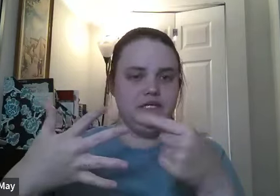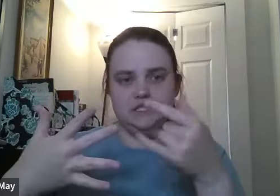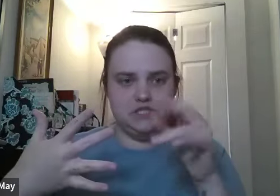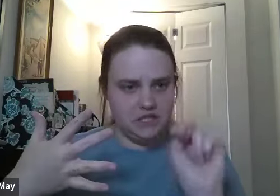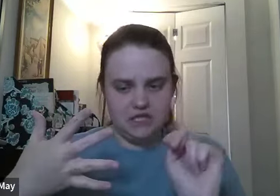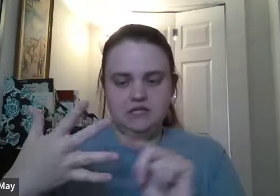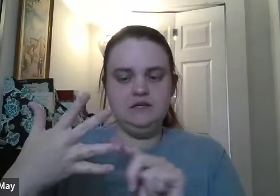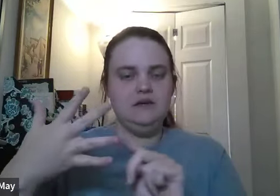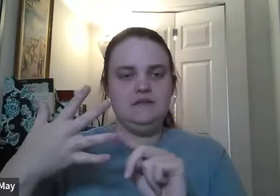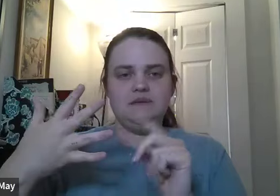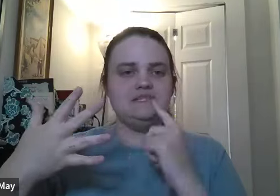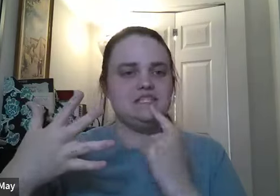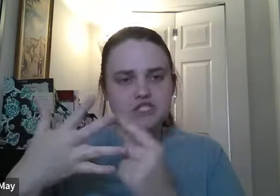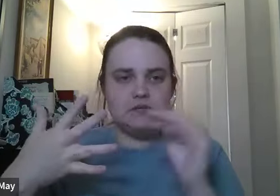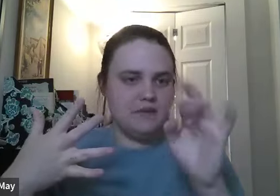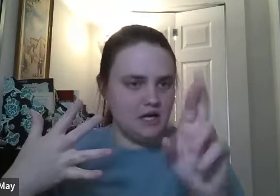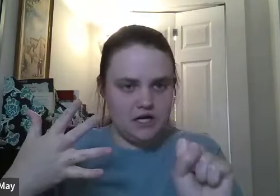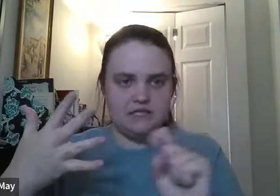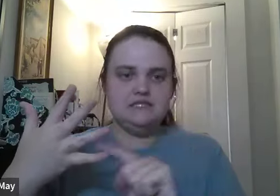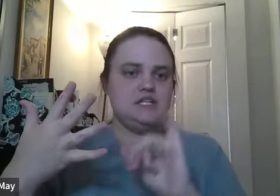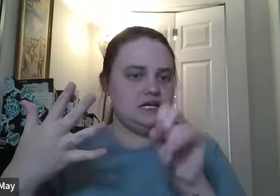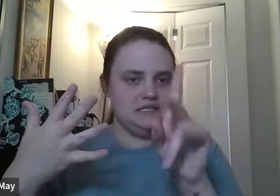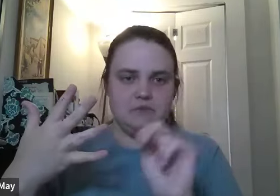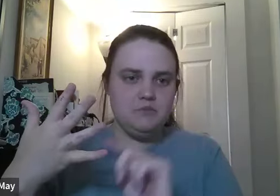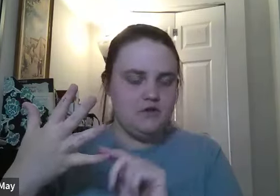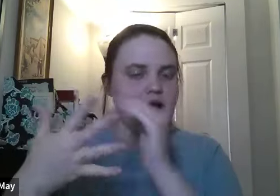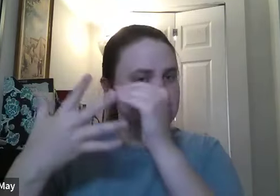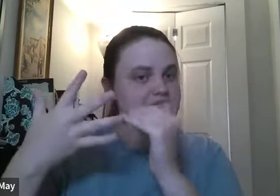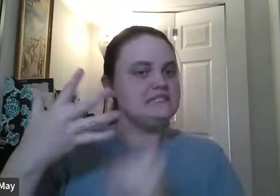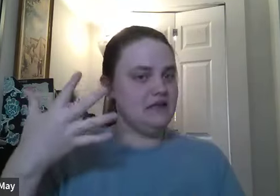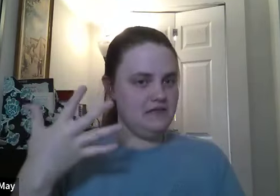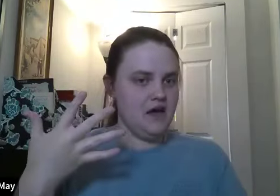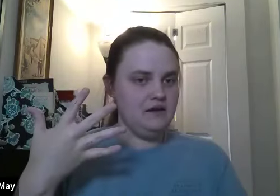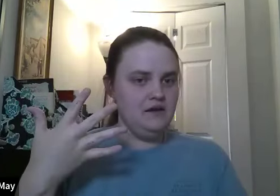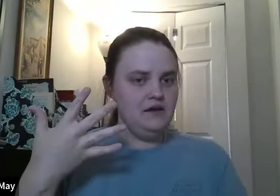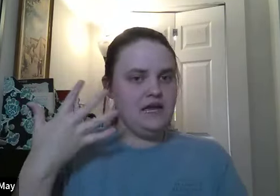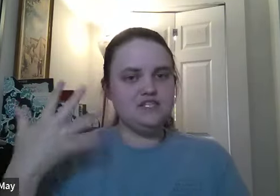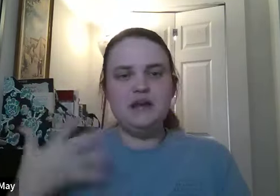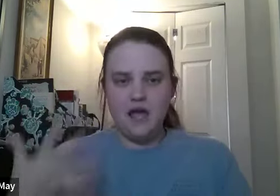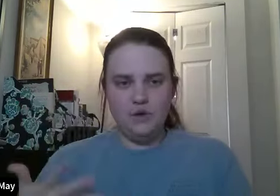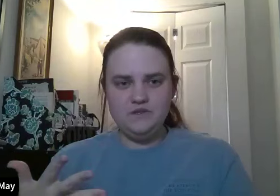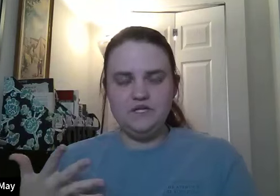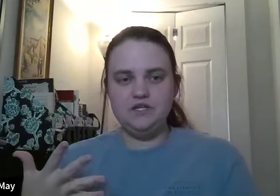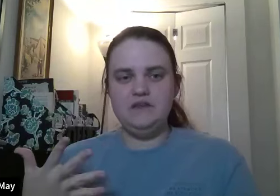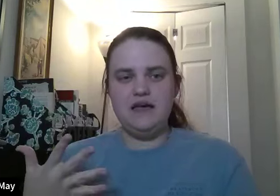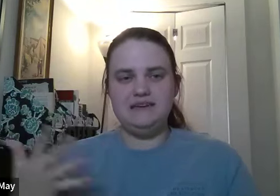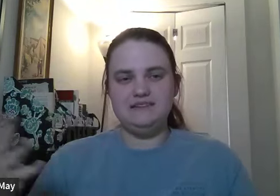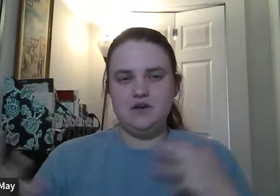me, Gillian, then my sister, Maris, Jackson, my brother. I list it like that, and so it helps when you're like